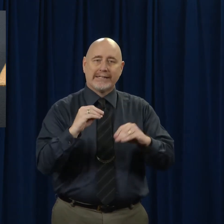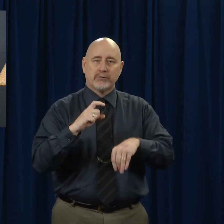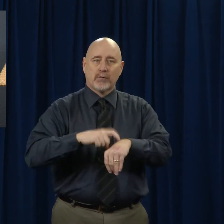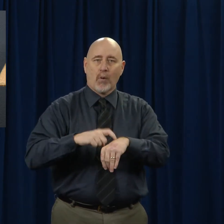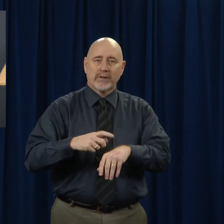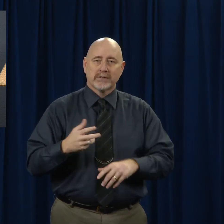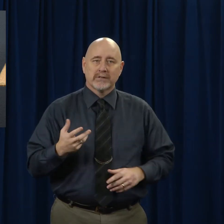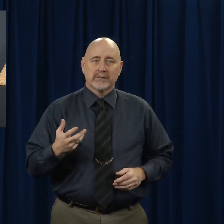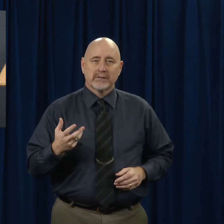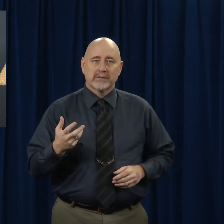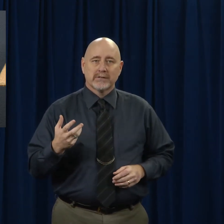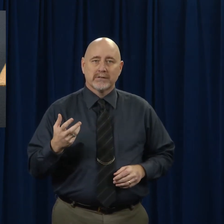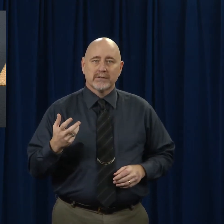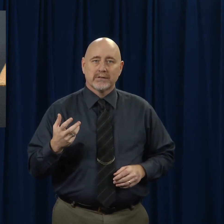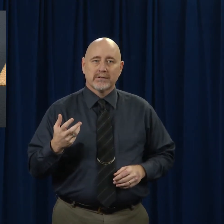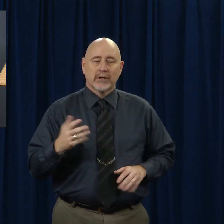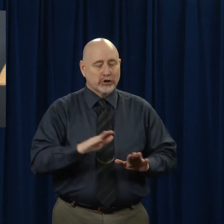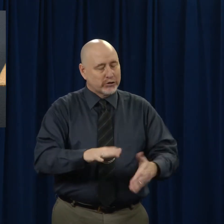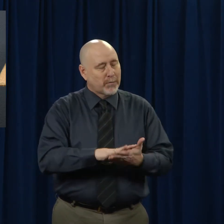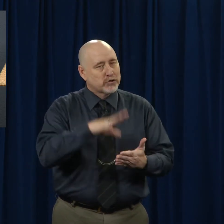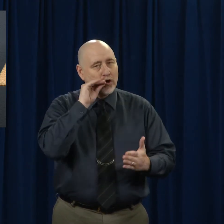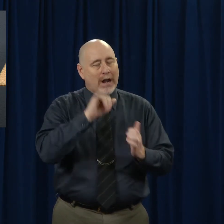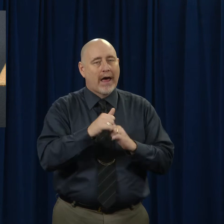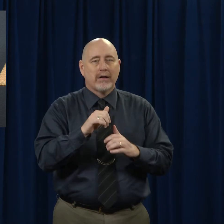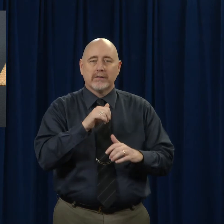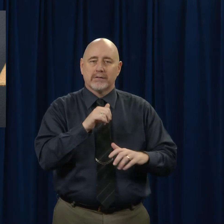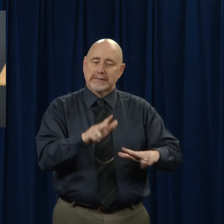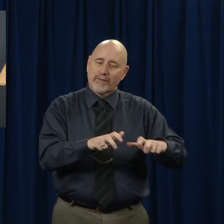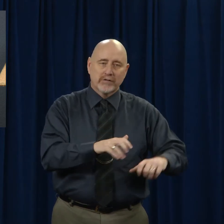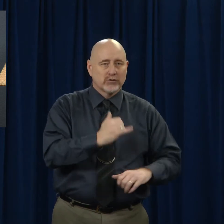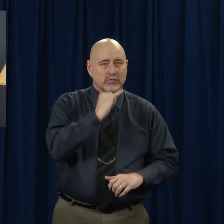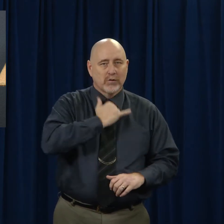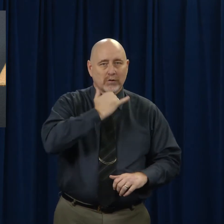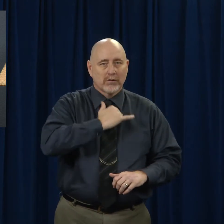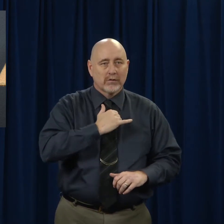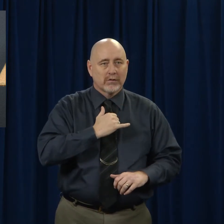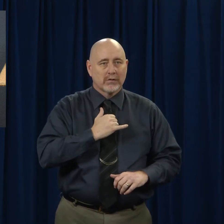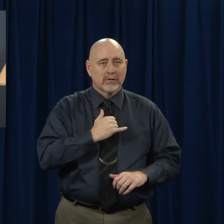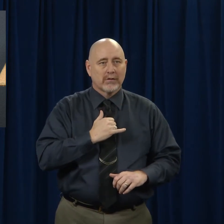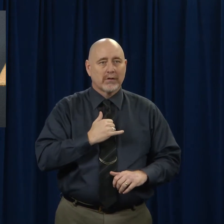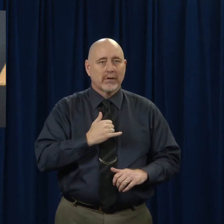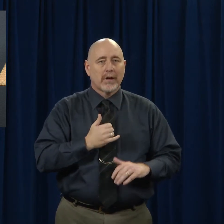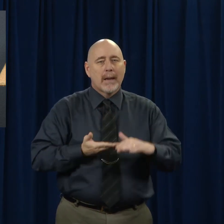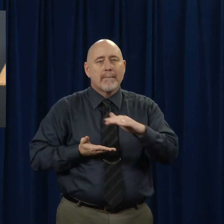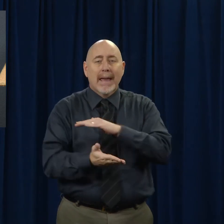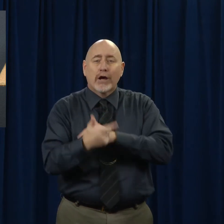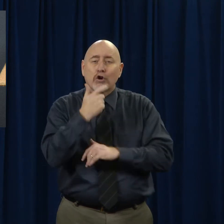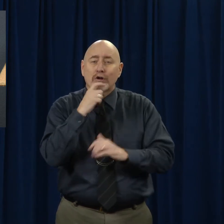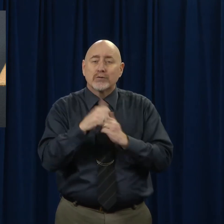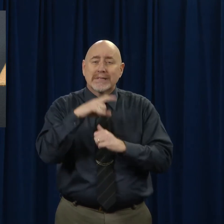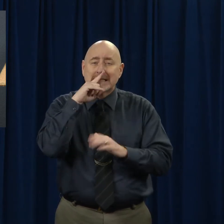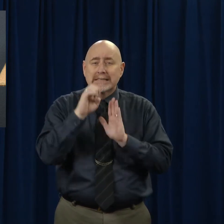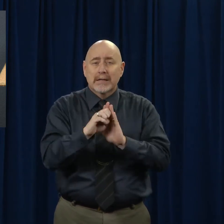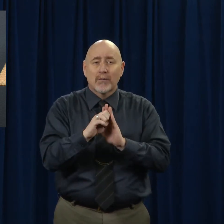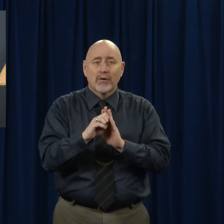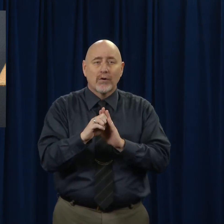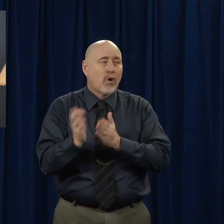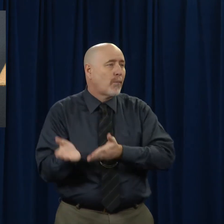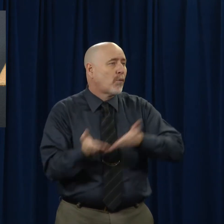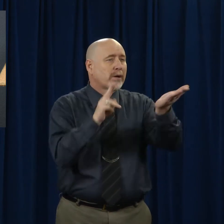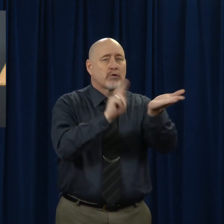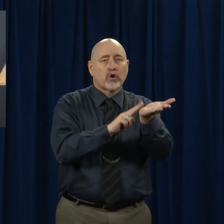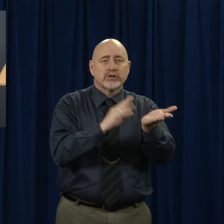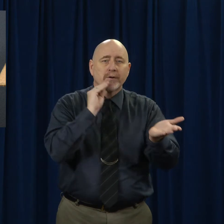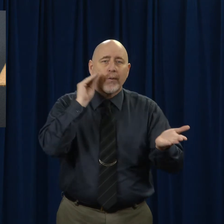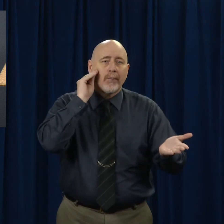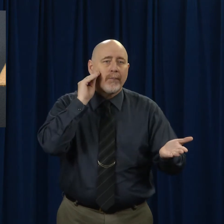created a teachable moment. Your children have to learn unselfishness. But bake cookies with your kids and take them to the nursing